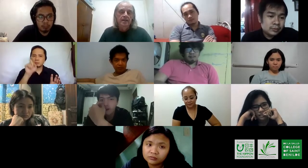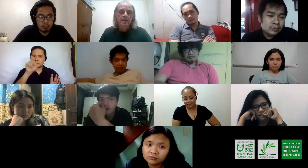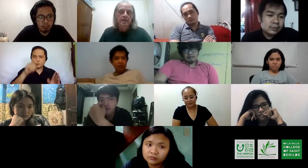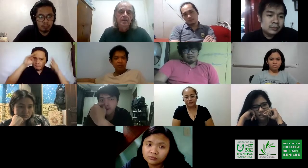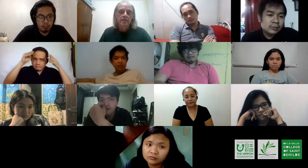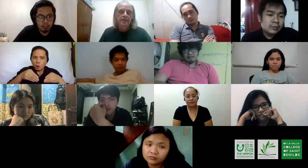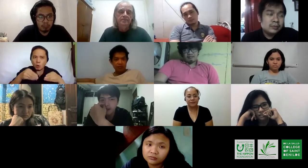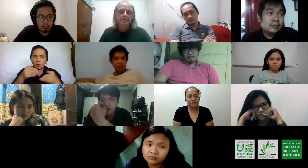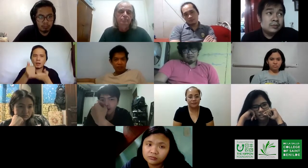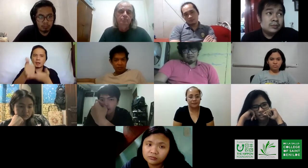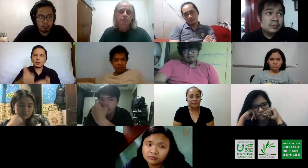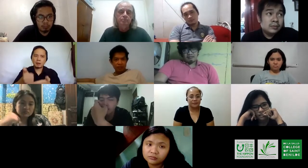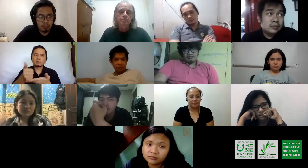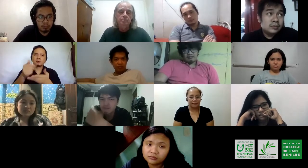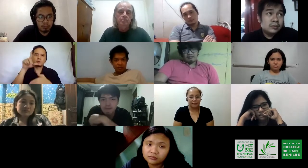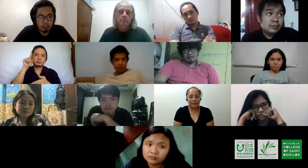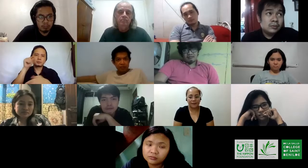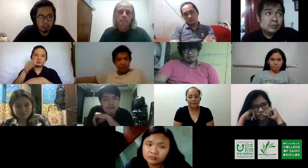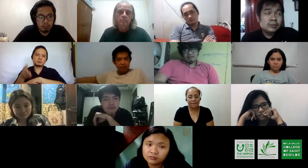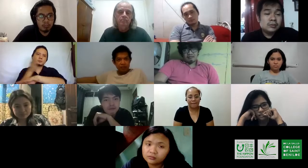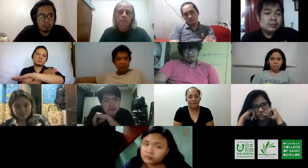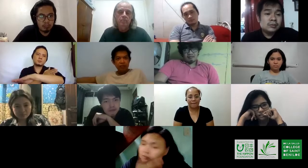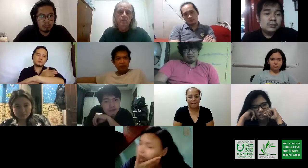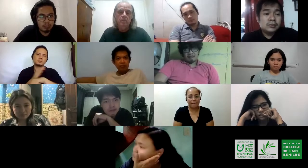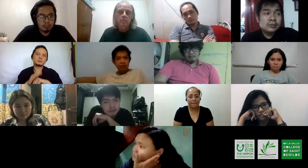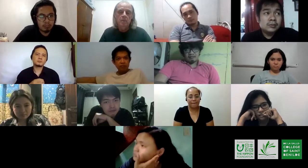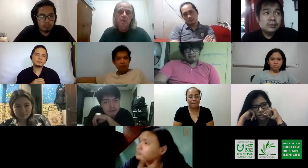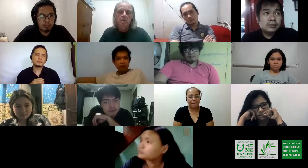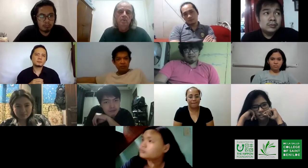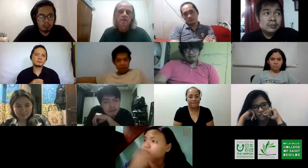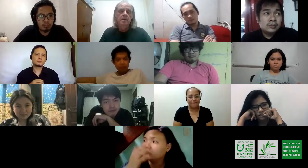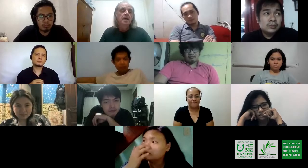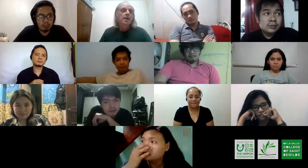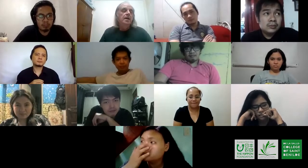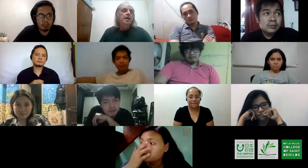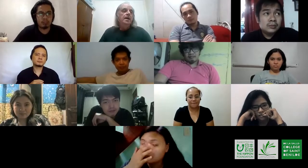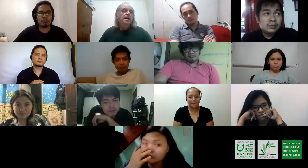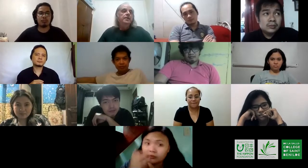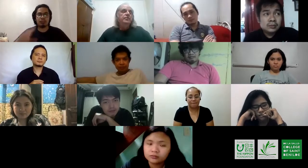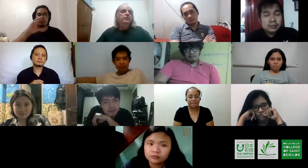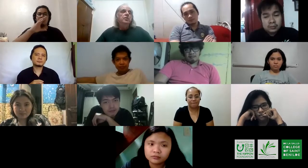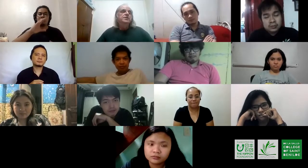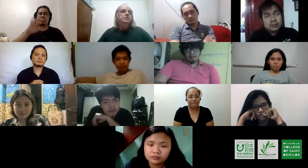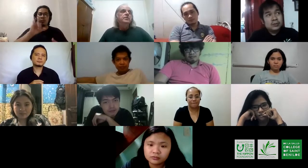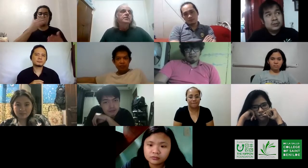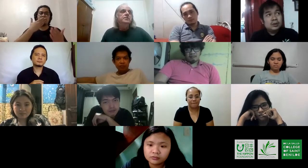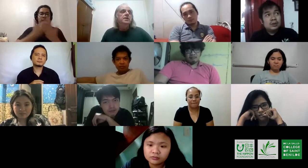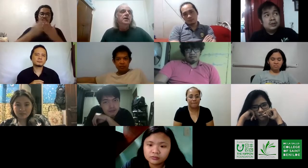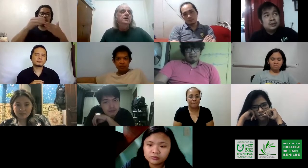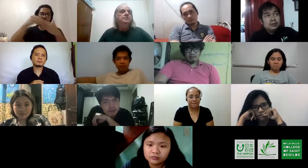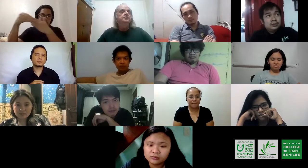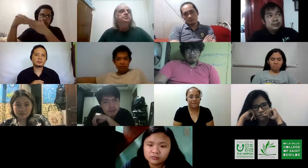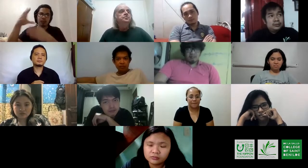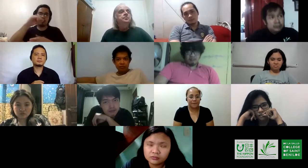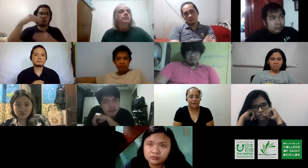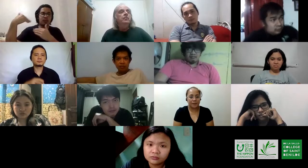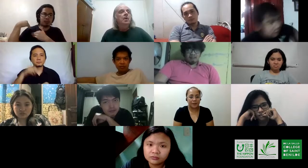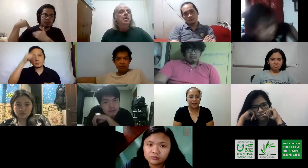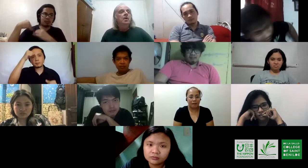All right. Okay. And the 4 students,